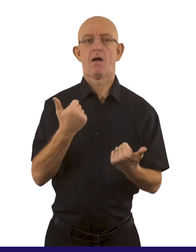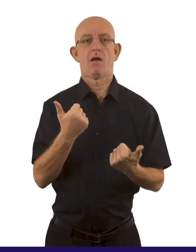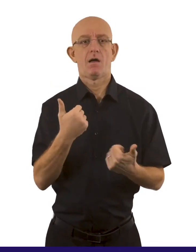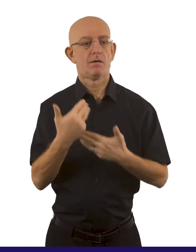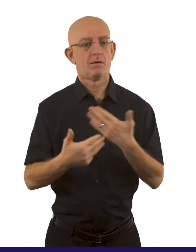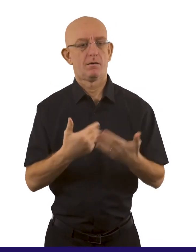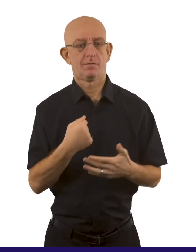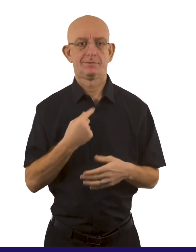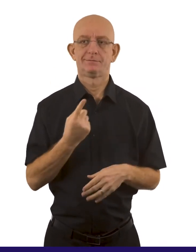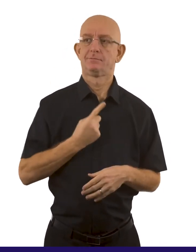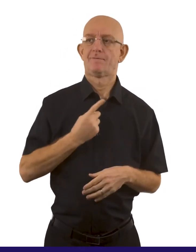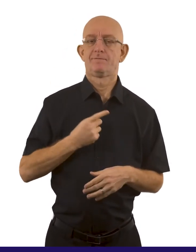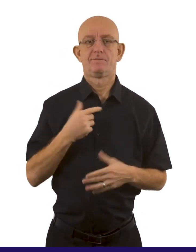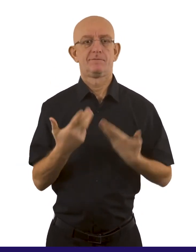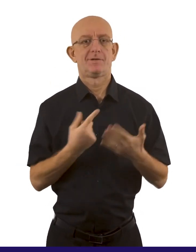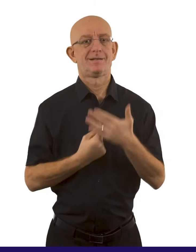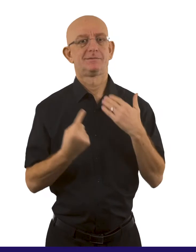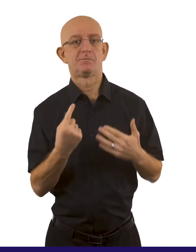support you to live independently?